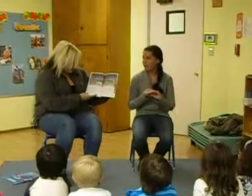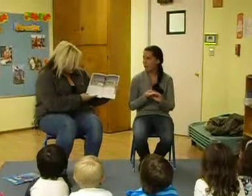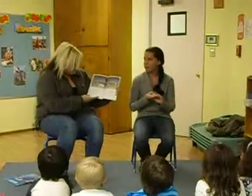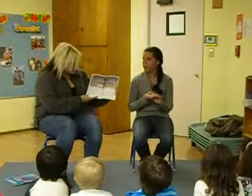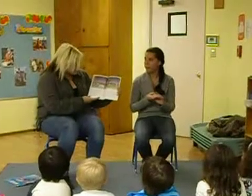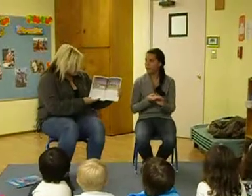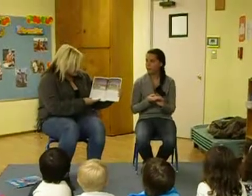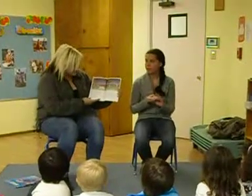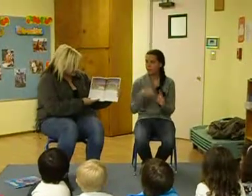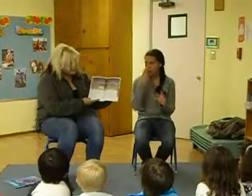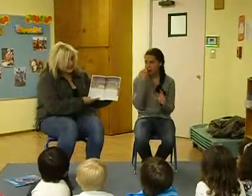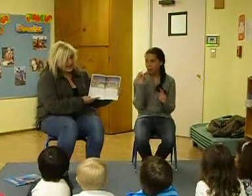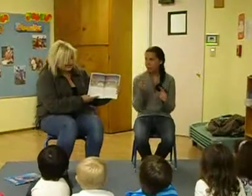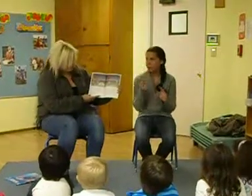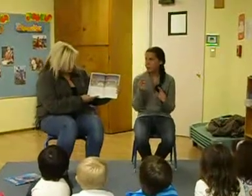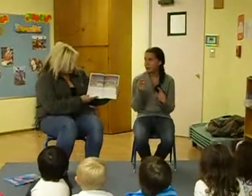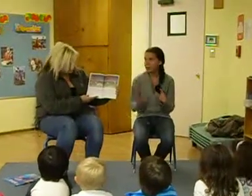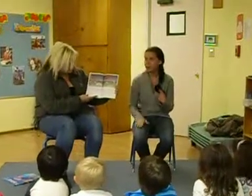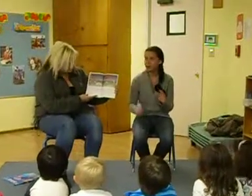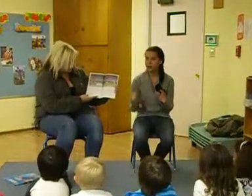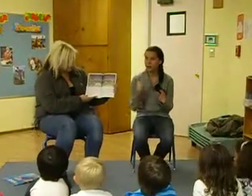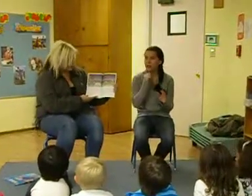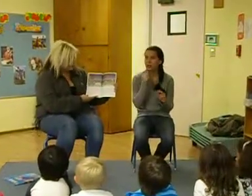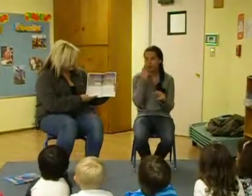A sleeping dog isn't any fun, thought Harold.